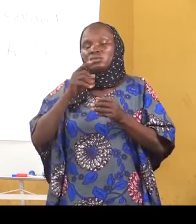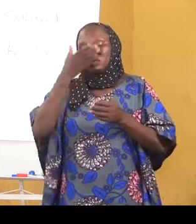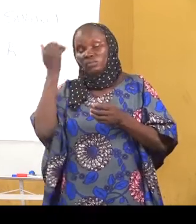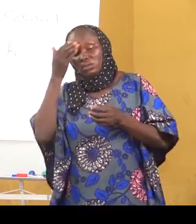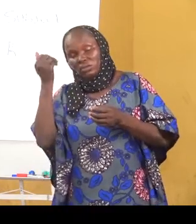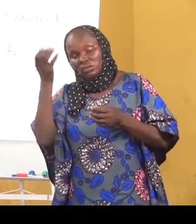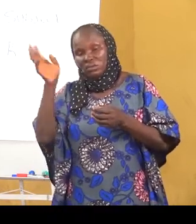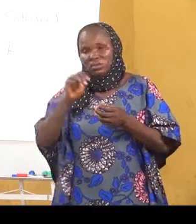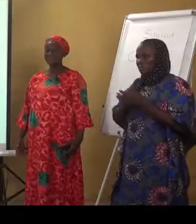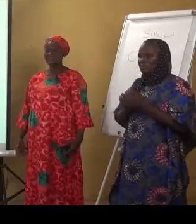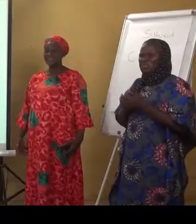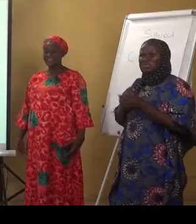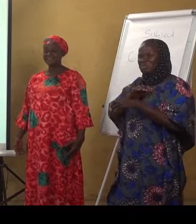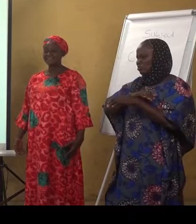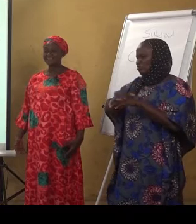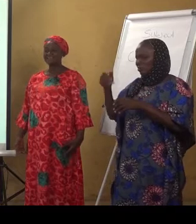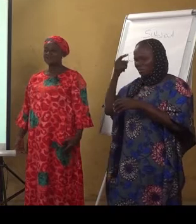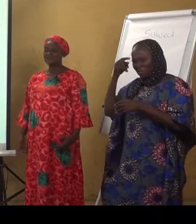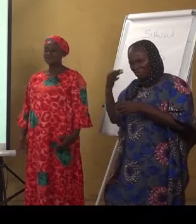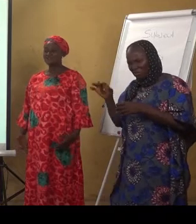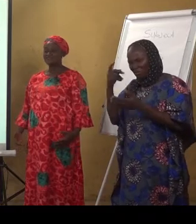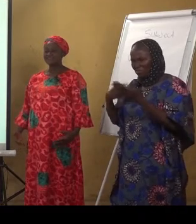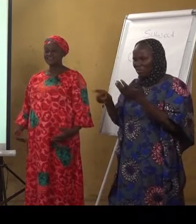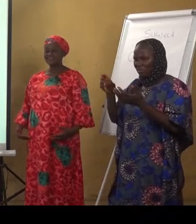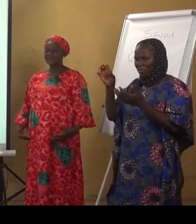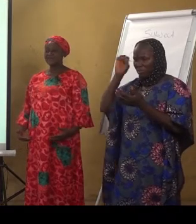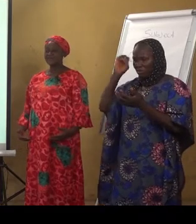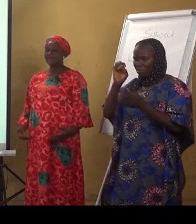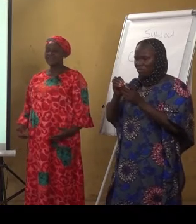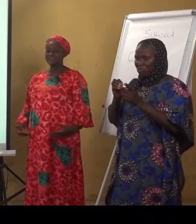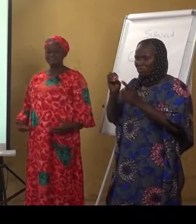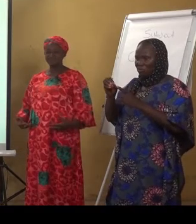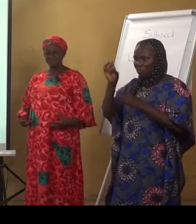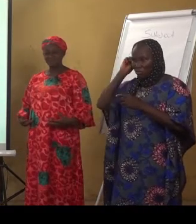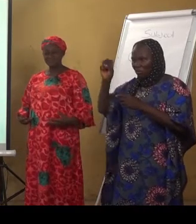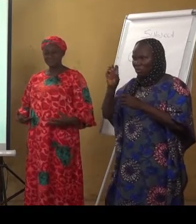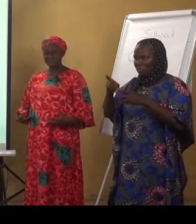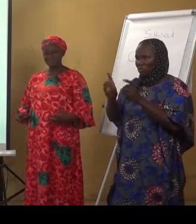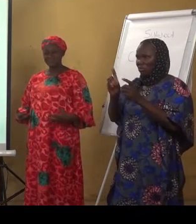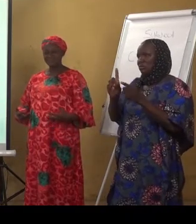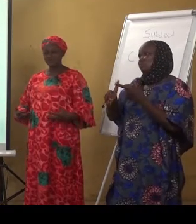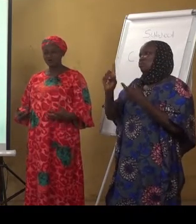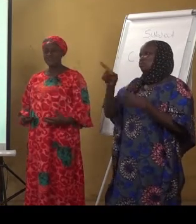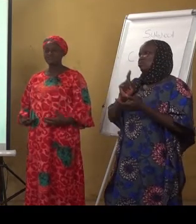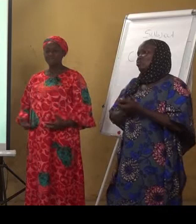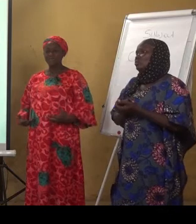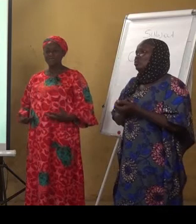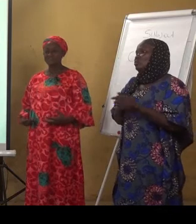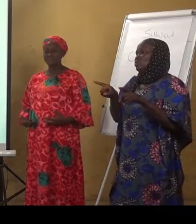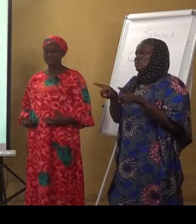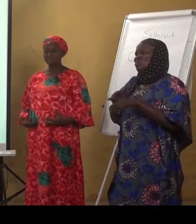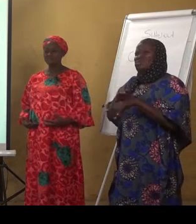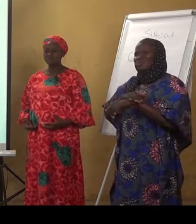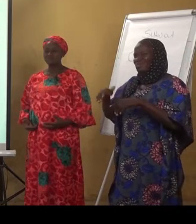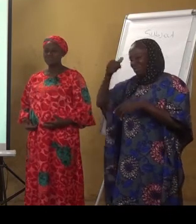happen to see that person again, you should not remember the offense with